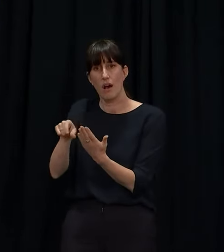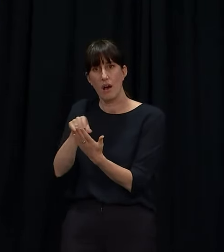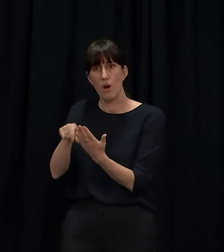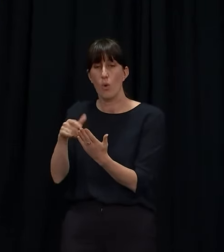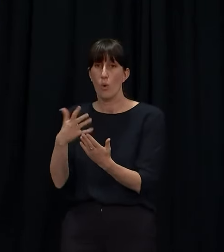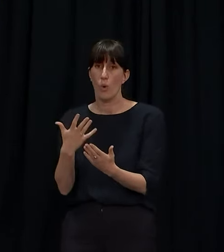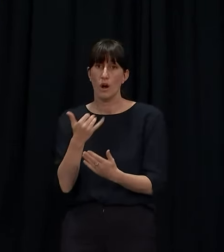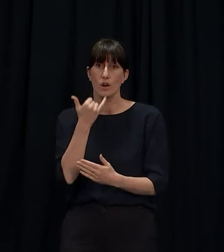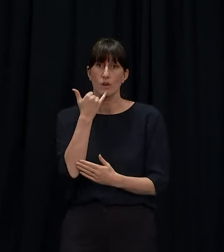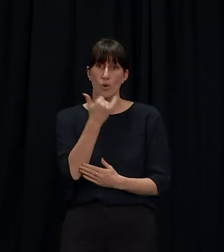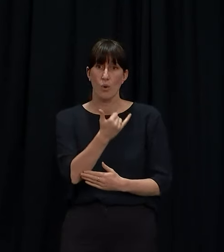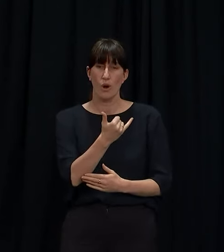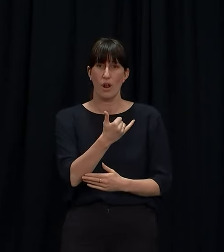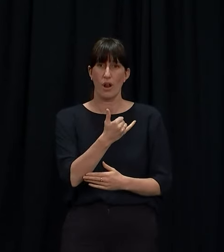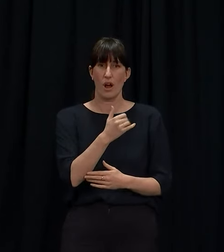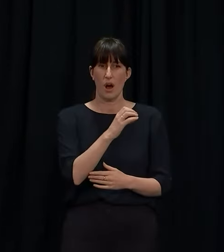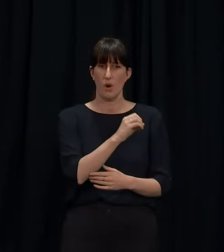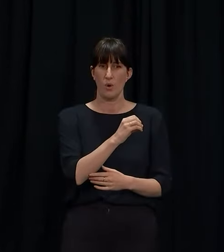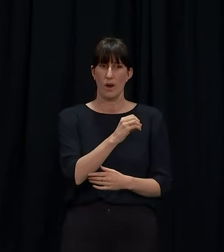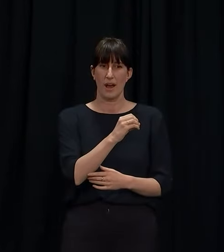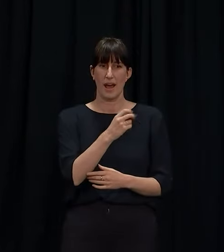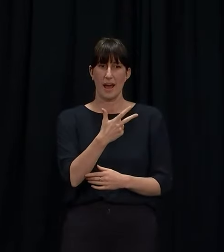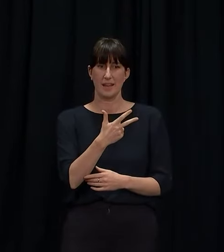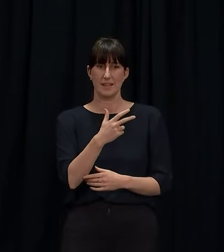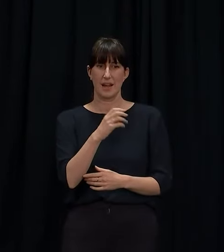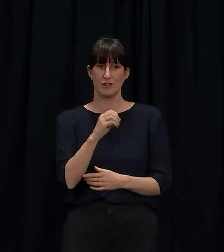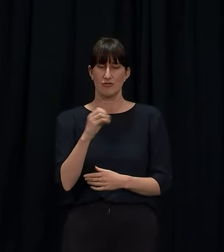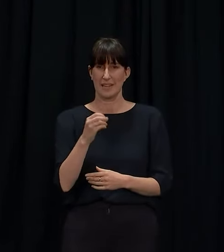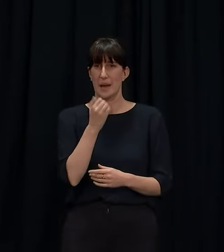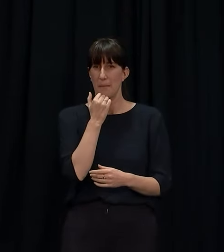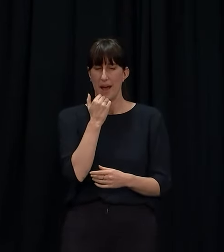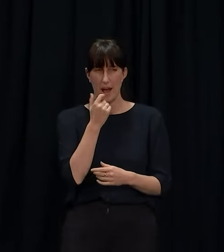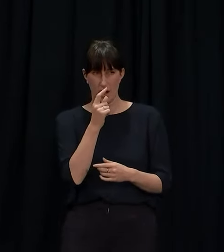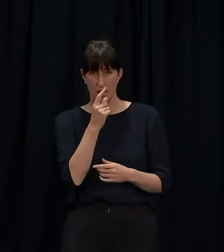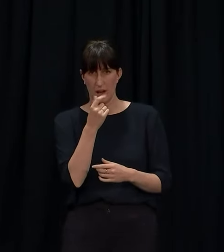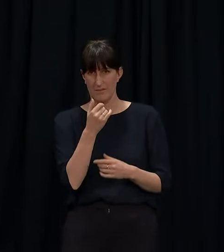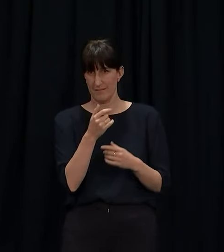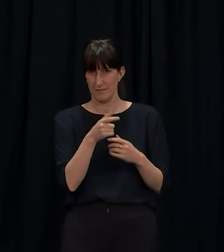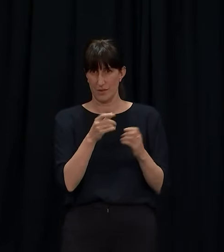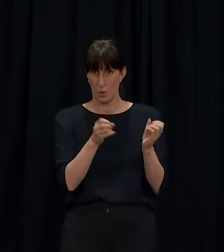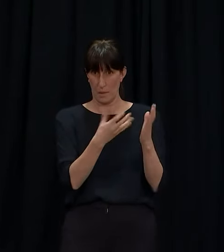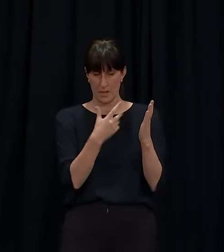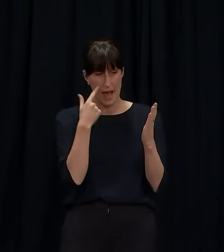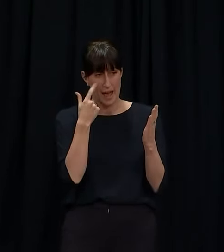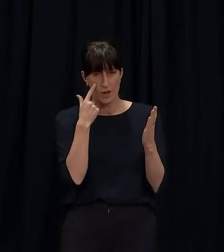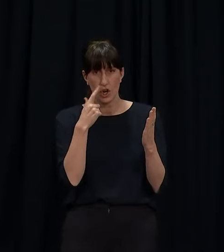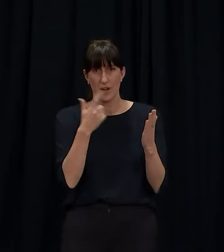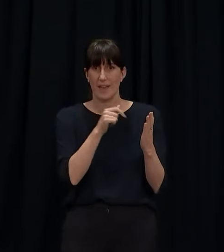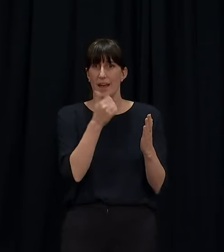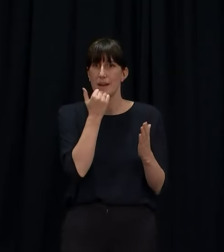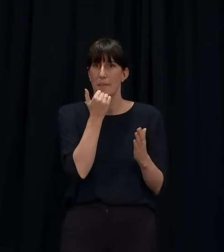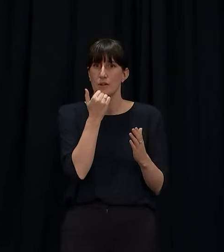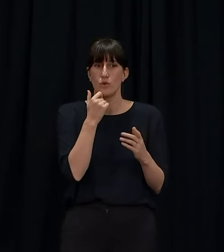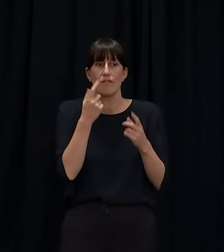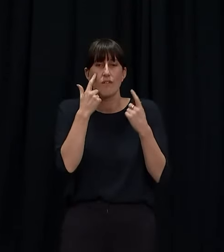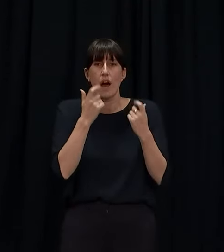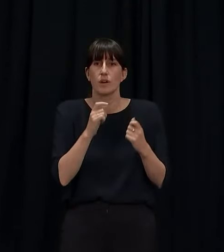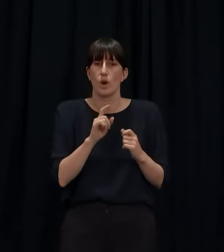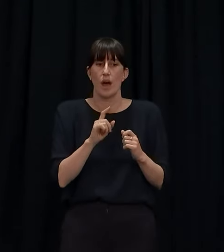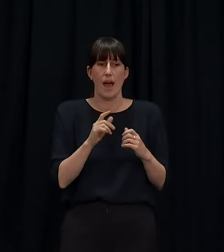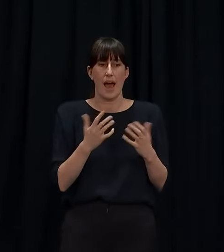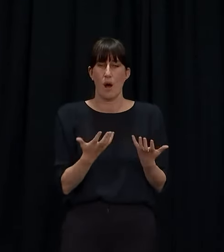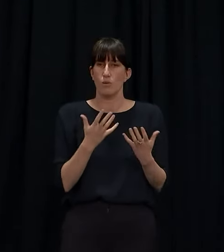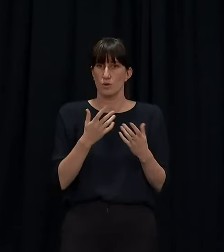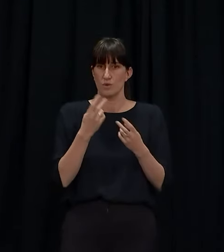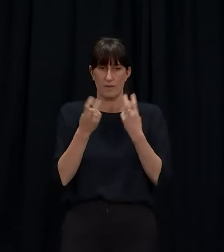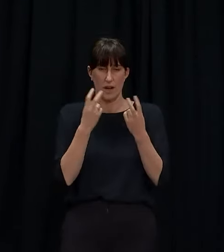855 066 to find out what your number is. A reminder that it's essential that people